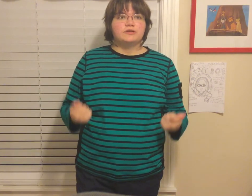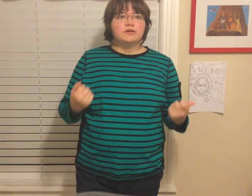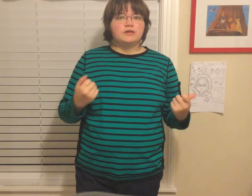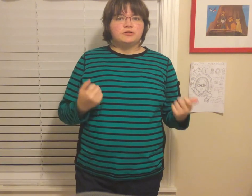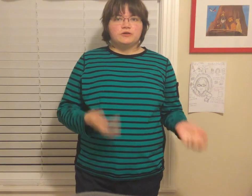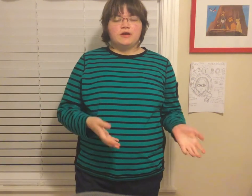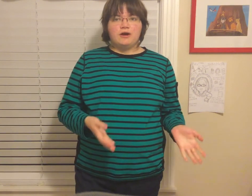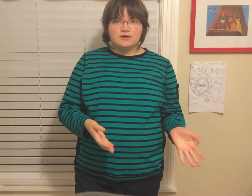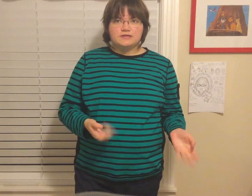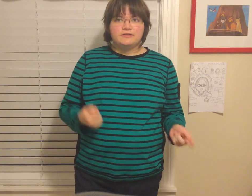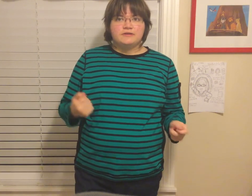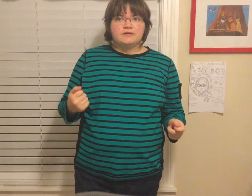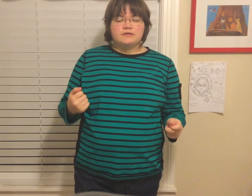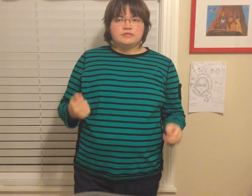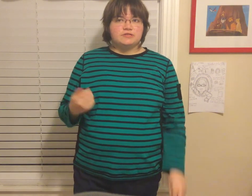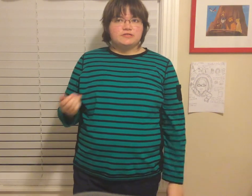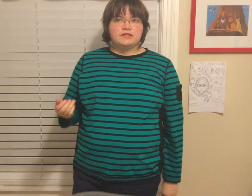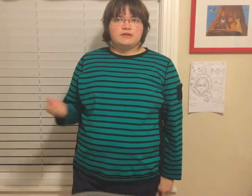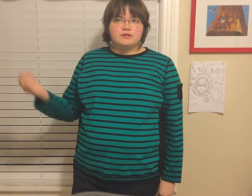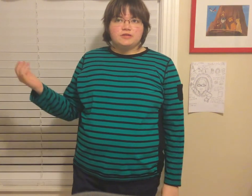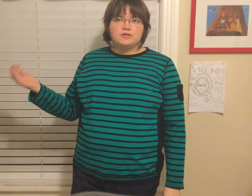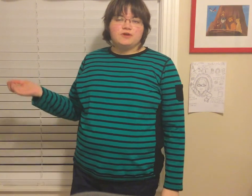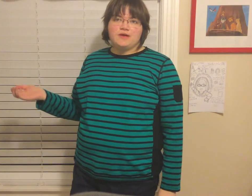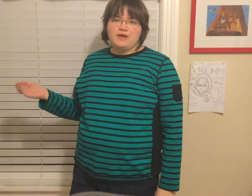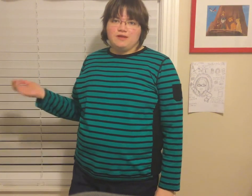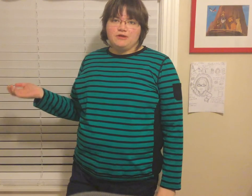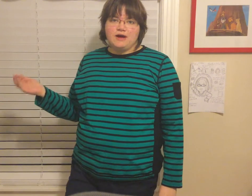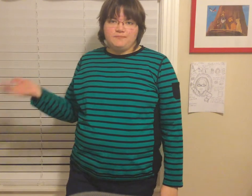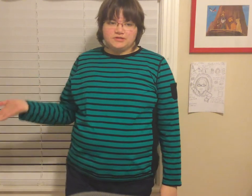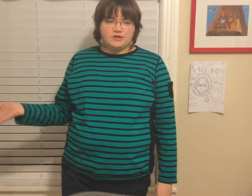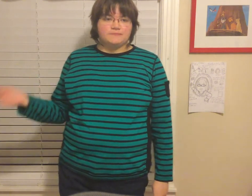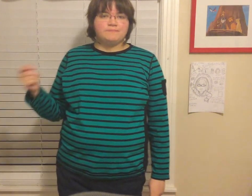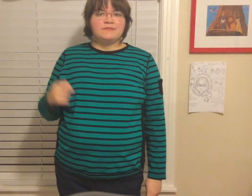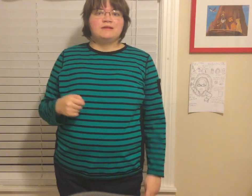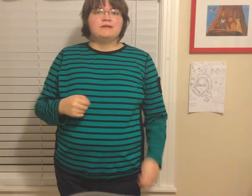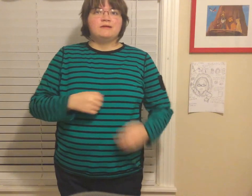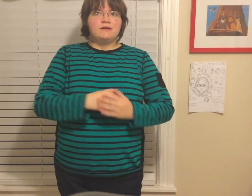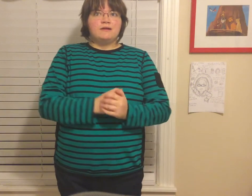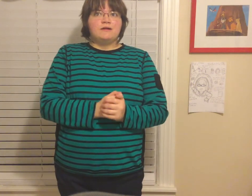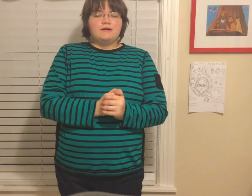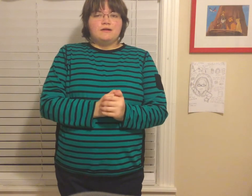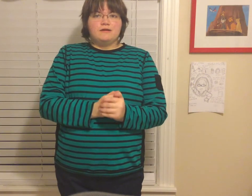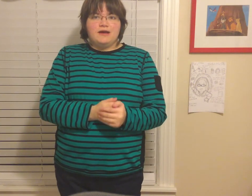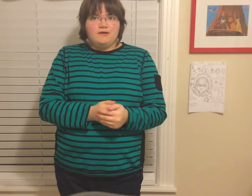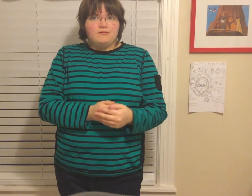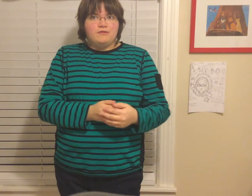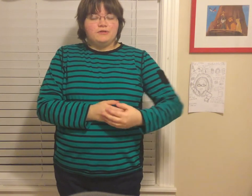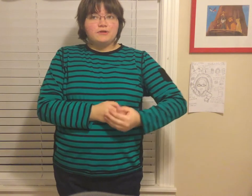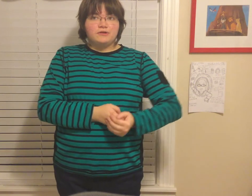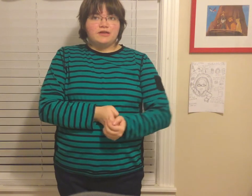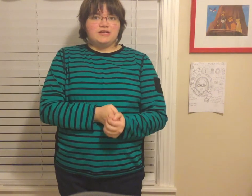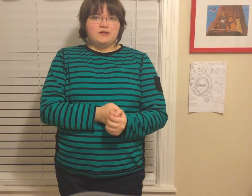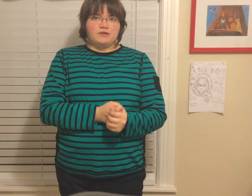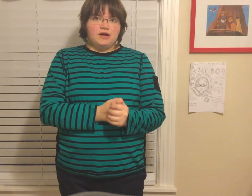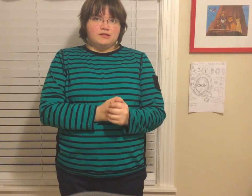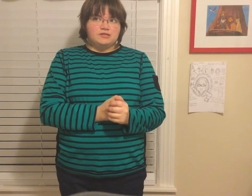to create art. So since then, she wanted to become an animator at Pixar. Now, in order to do that, she had to go to college.